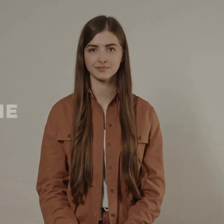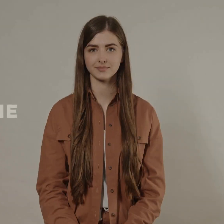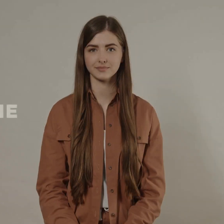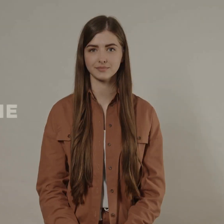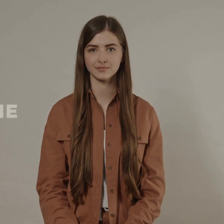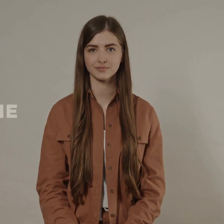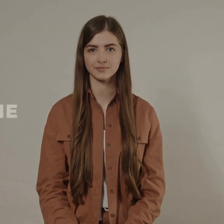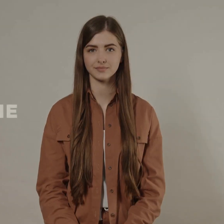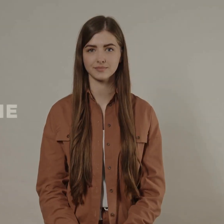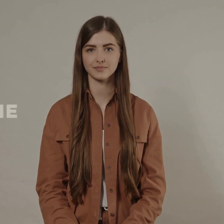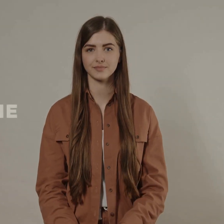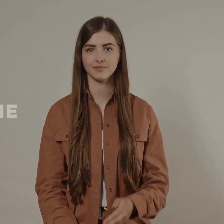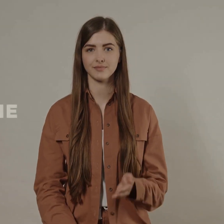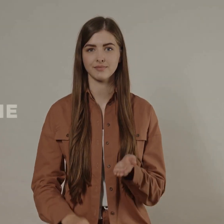Excuse me.